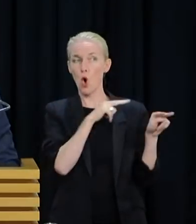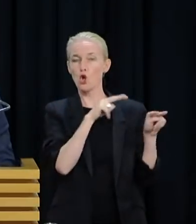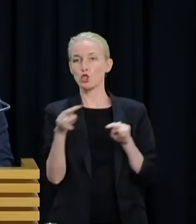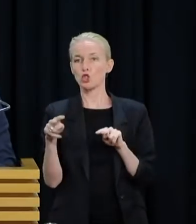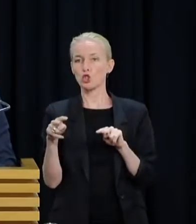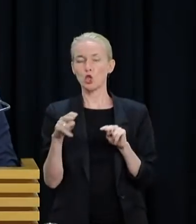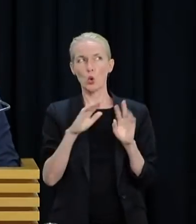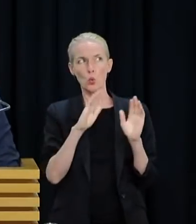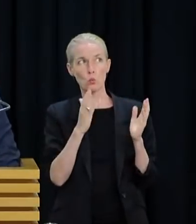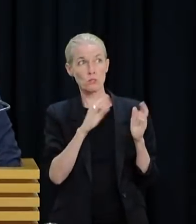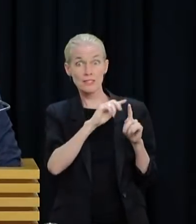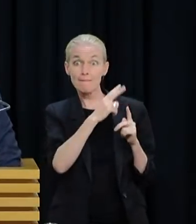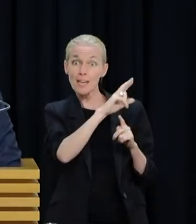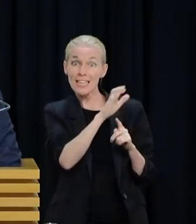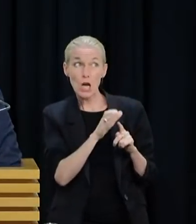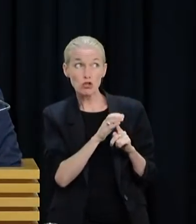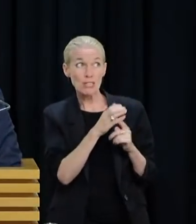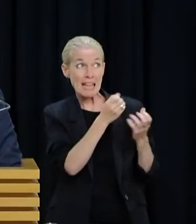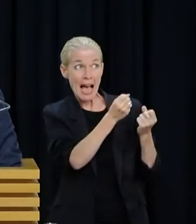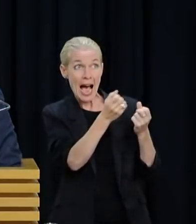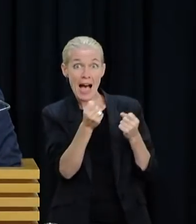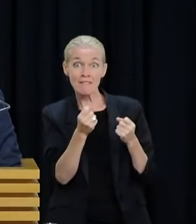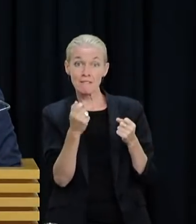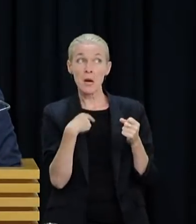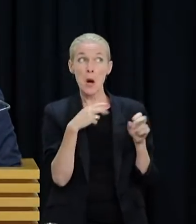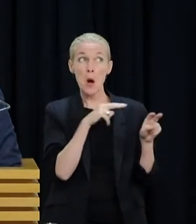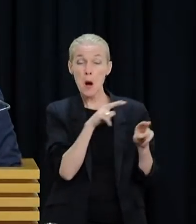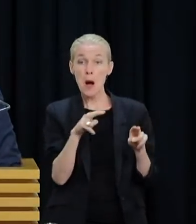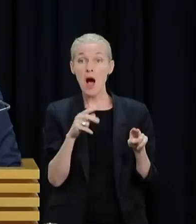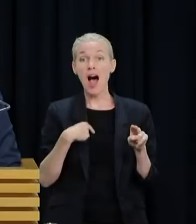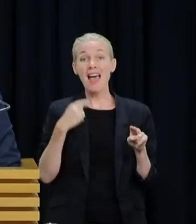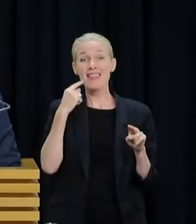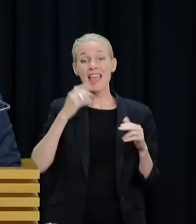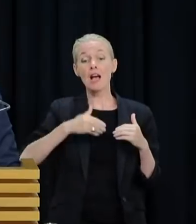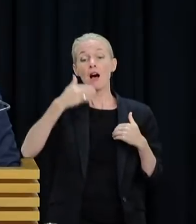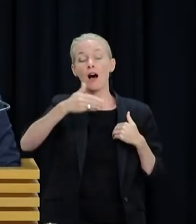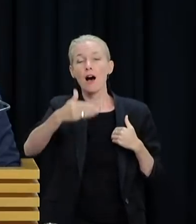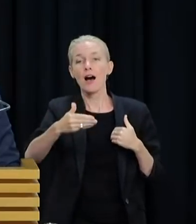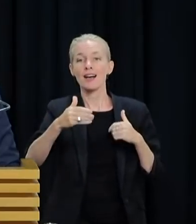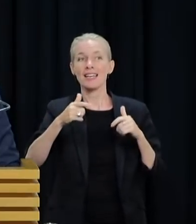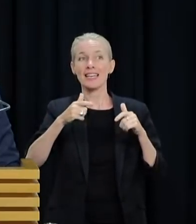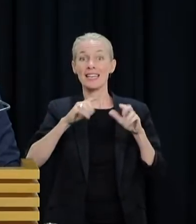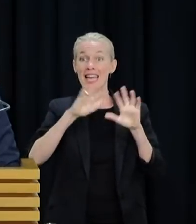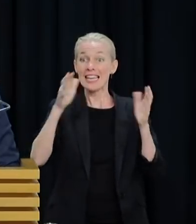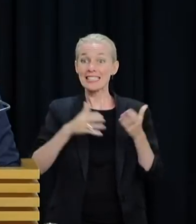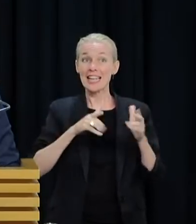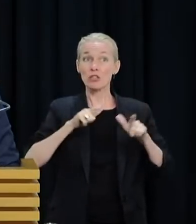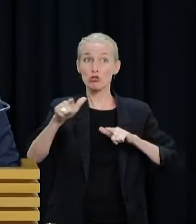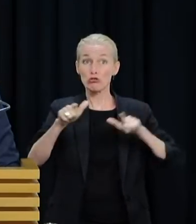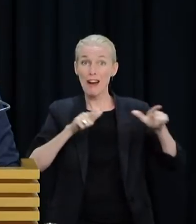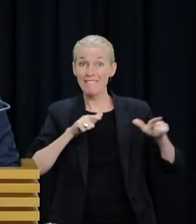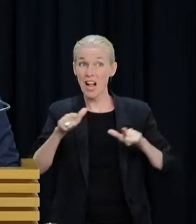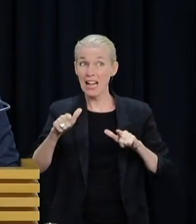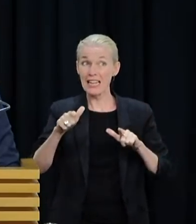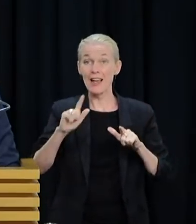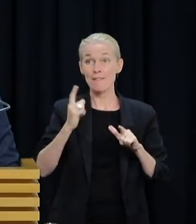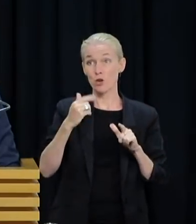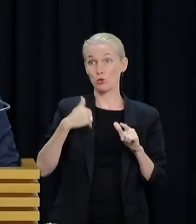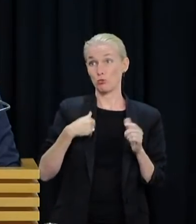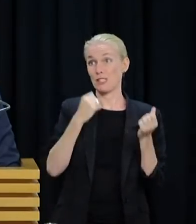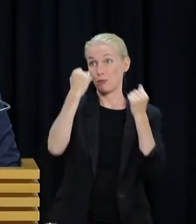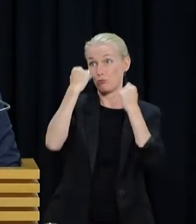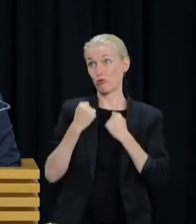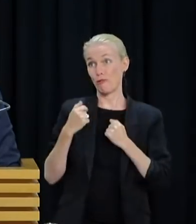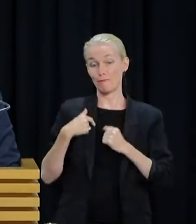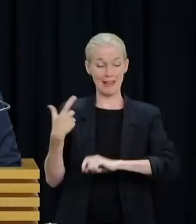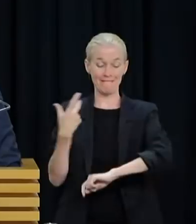I suspect we will get to the point where international travel becomes much more dependent upon being vaccinated against